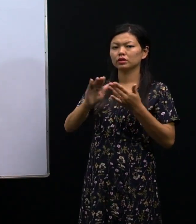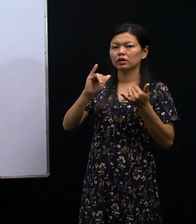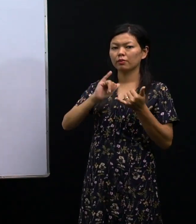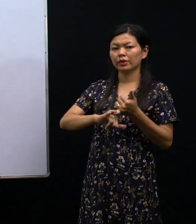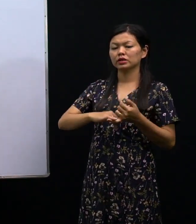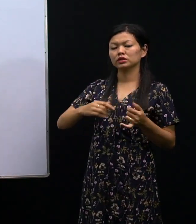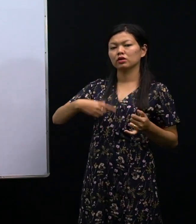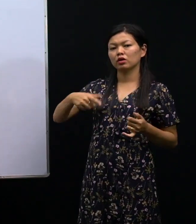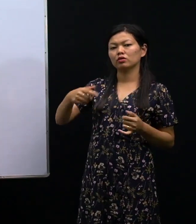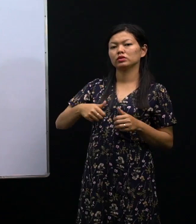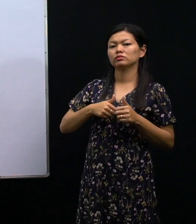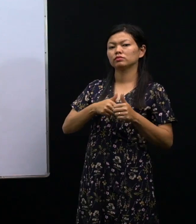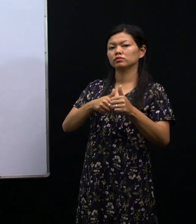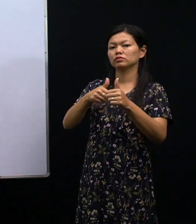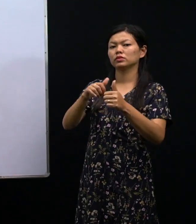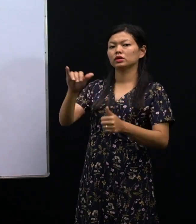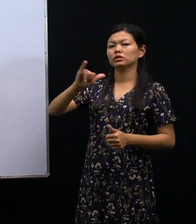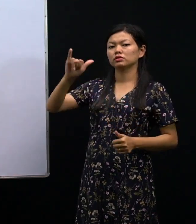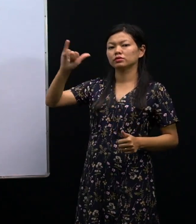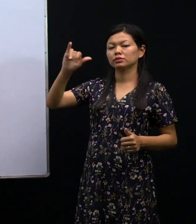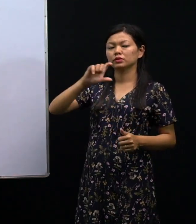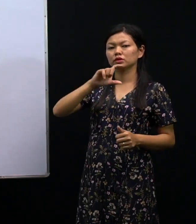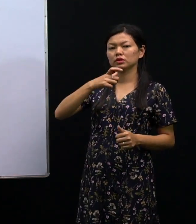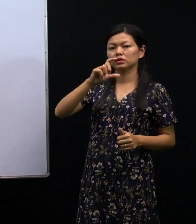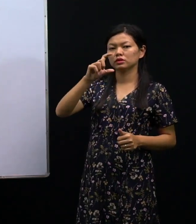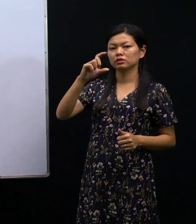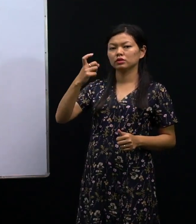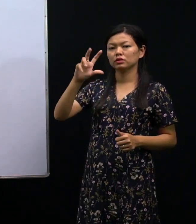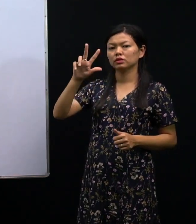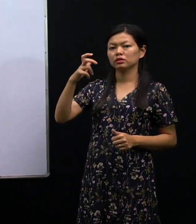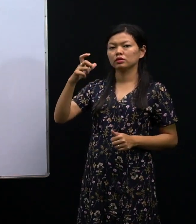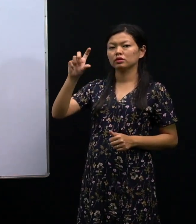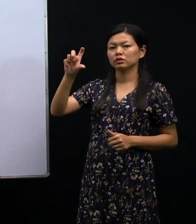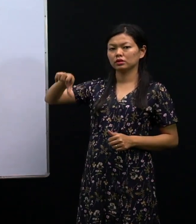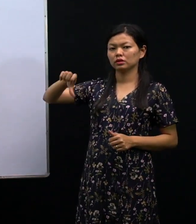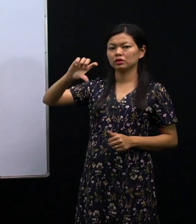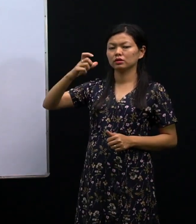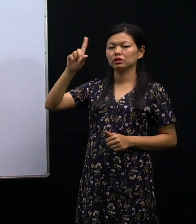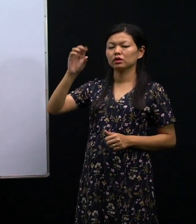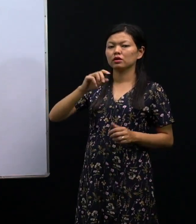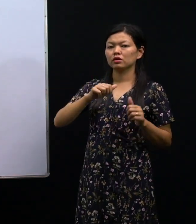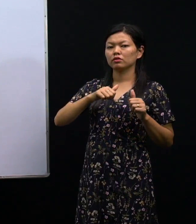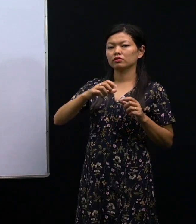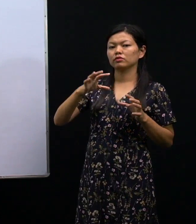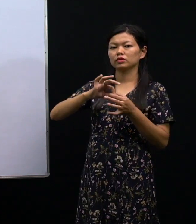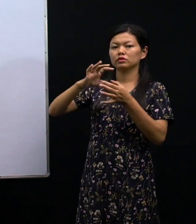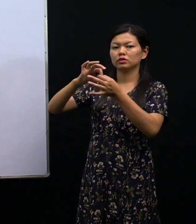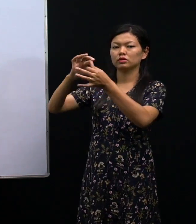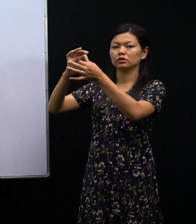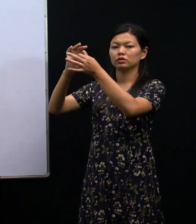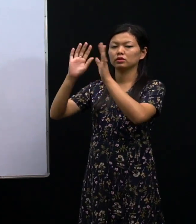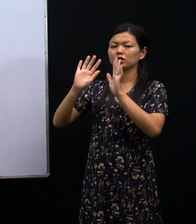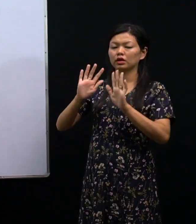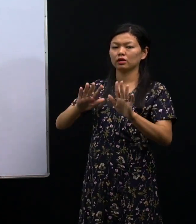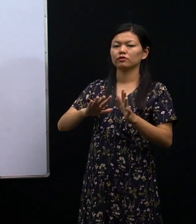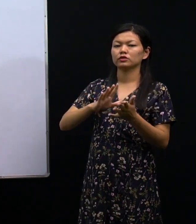for that year only. If you learn for that year for sake of pass for the exam, you never good in maths. That's you